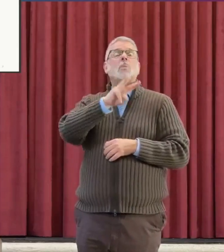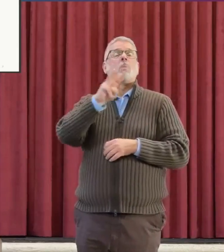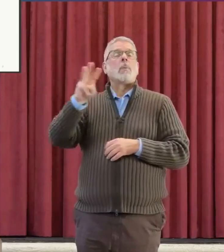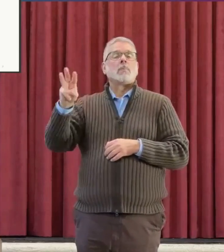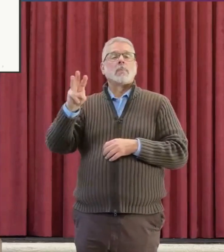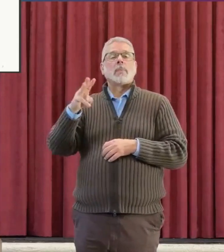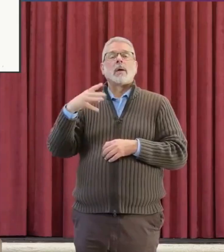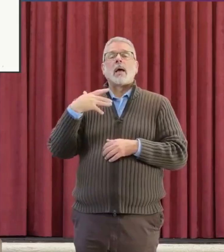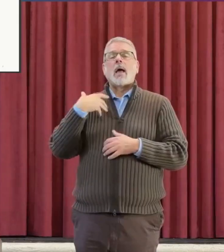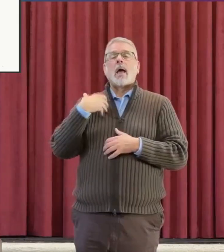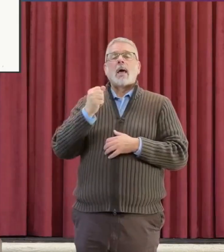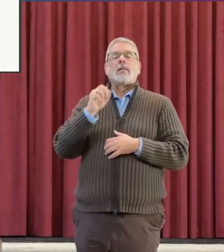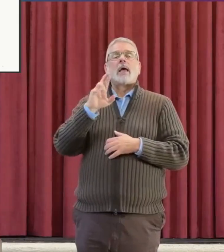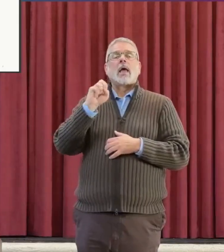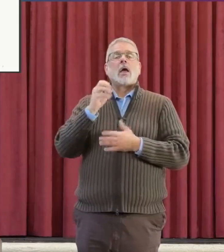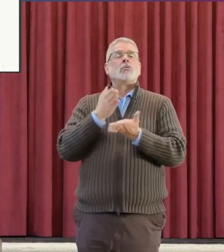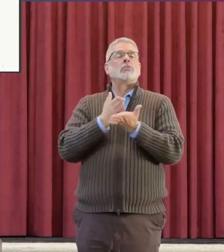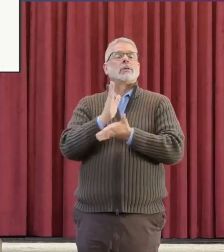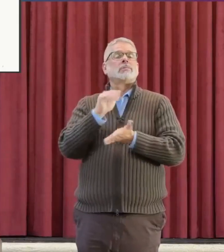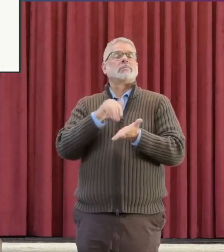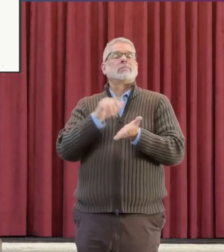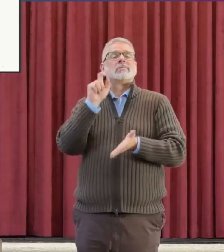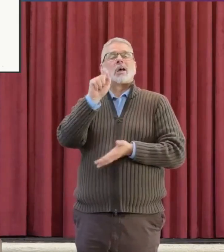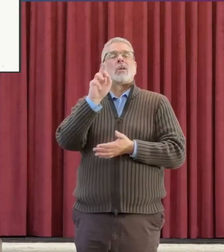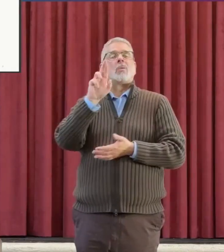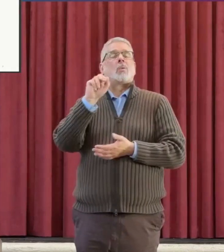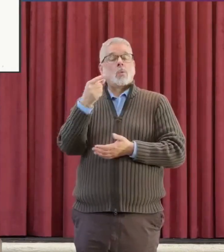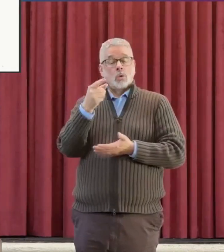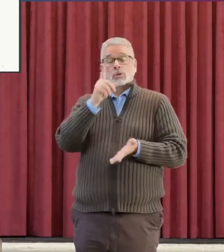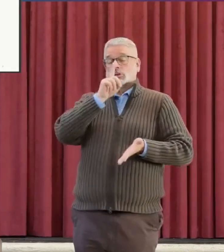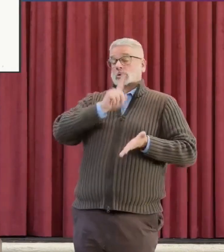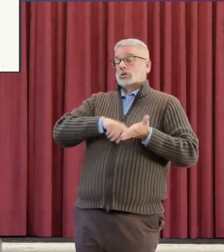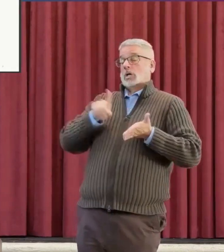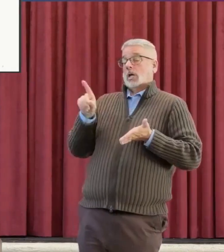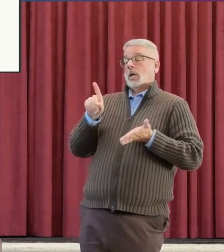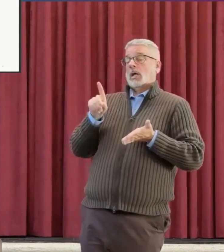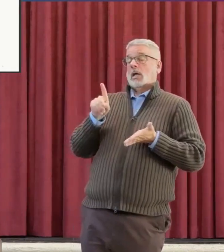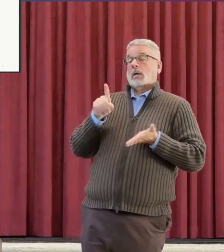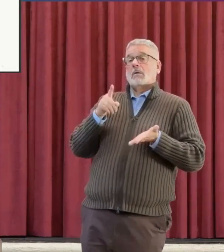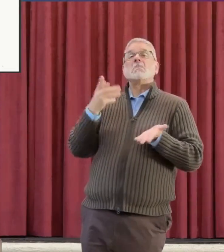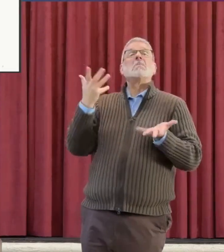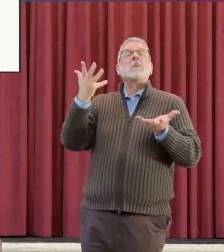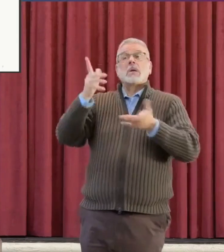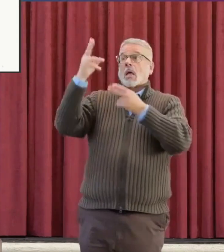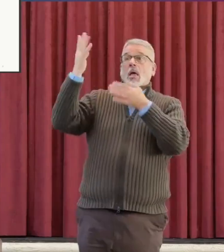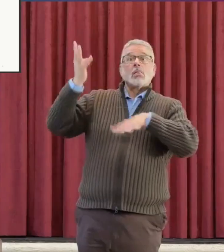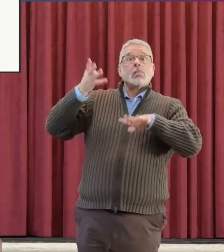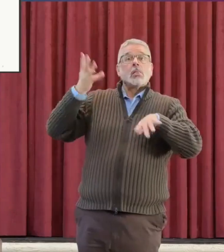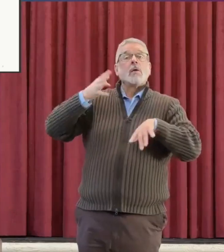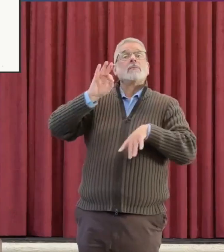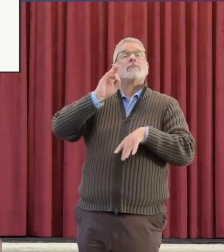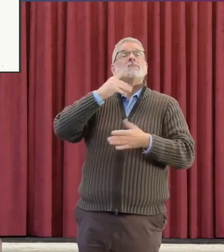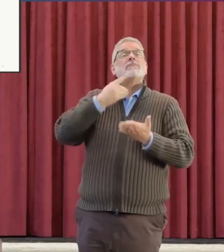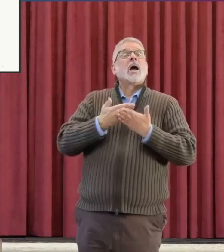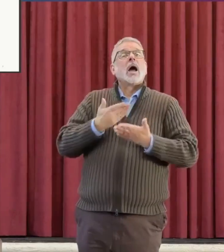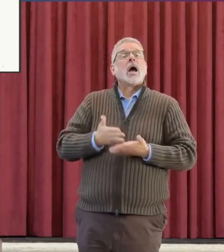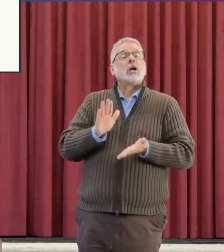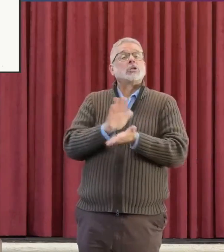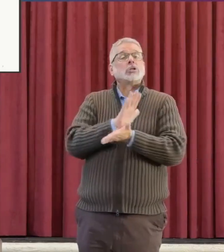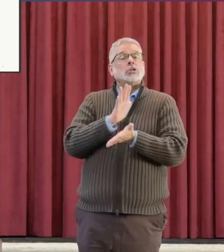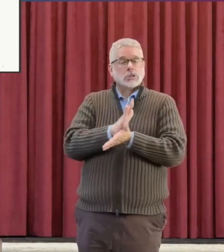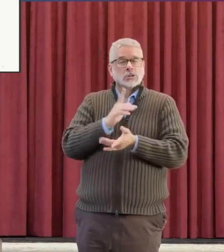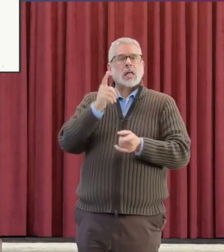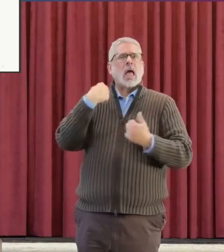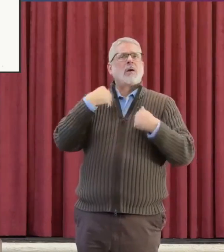website, healthcarerights.org, to check fact sheet. We have many fact sheets